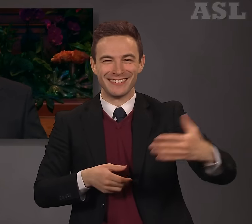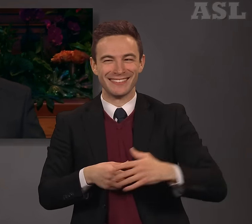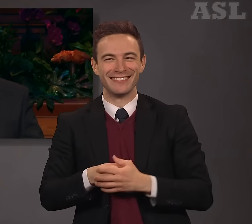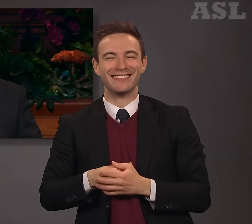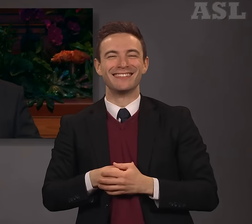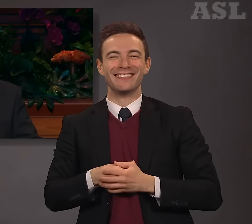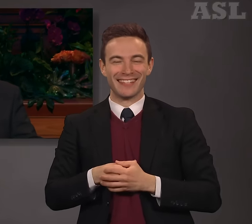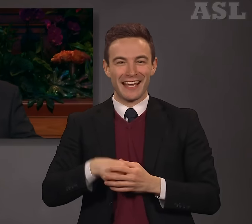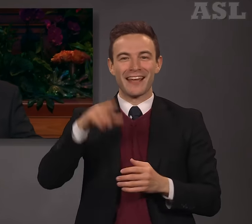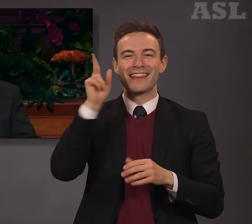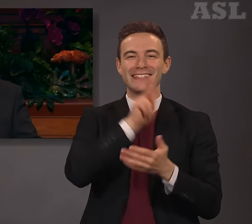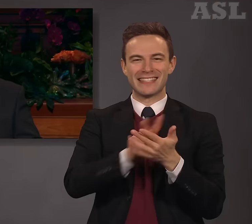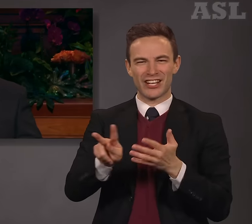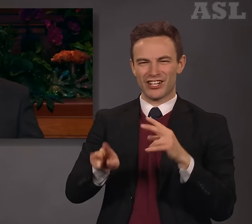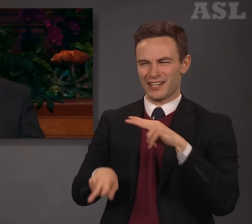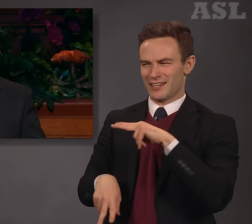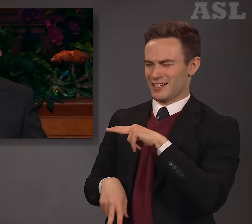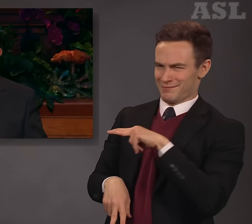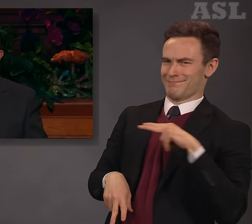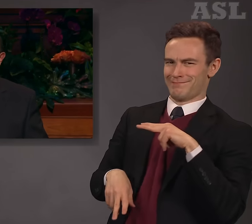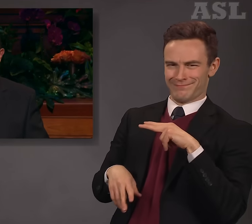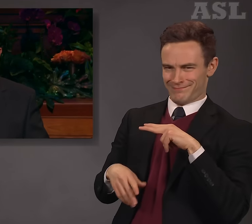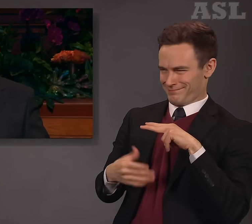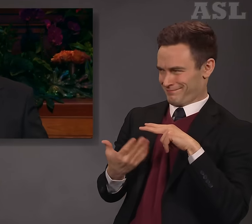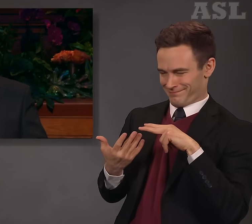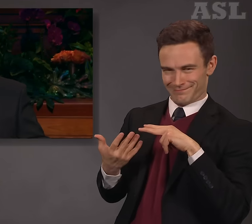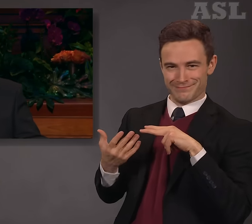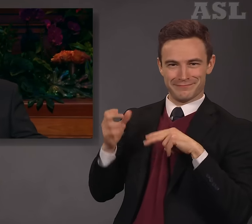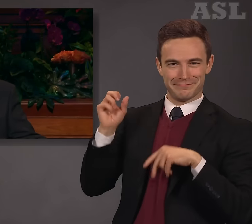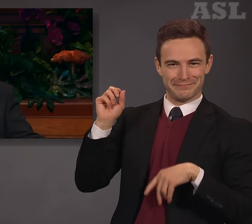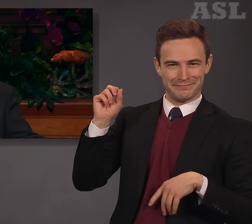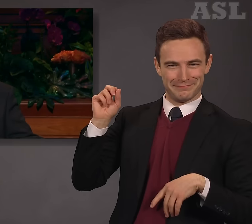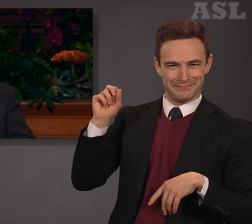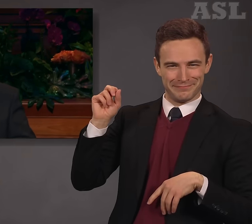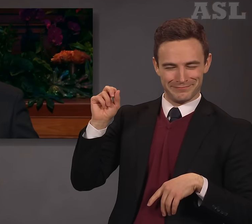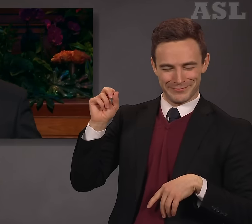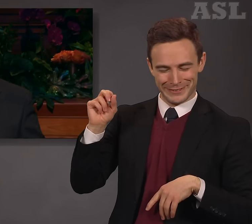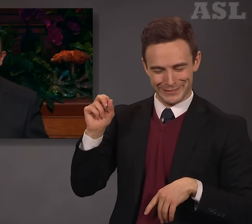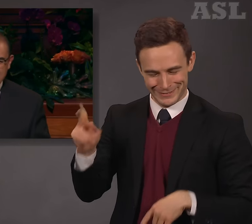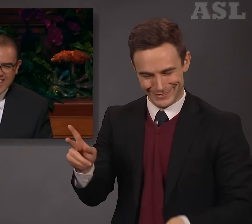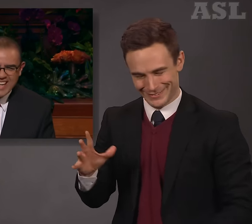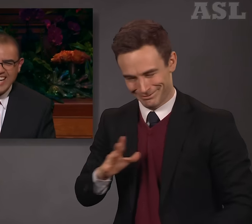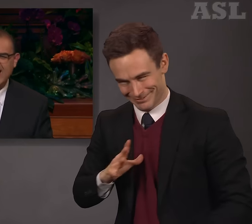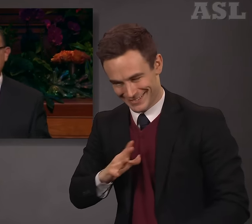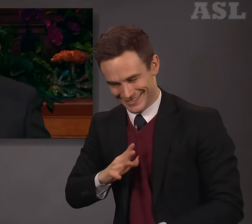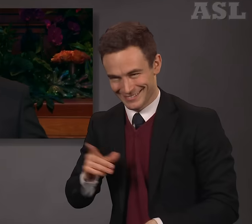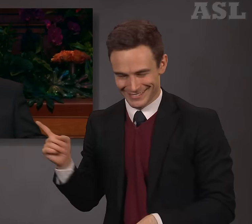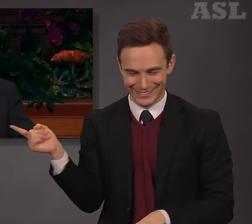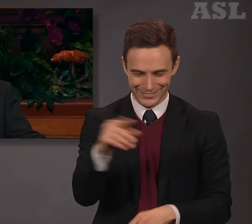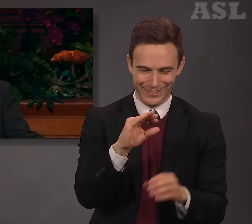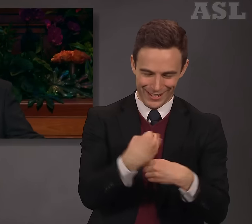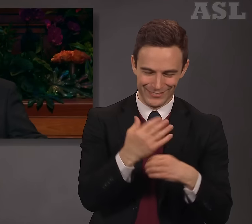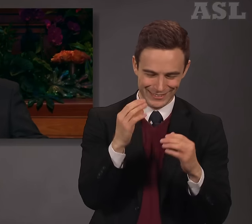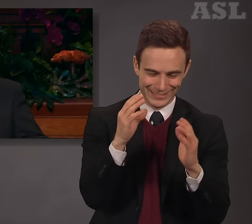The secretary looked at us with surprise and said, "Okay, let's go to the office and make the arrangement."